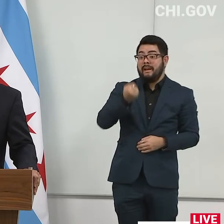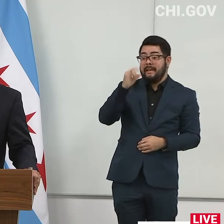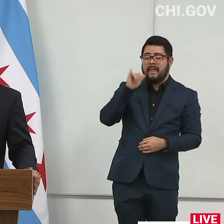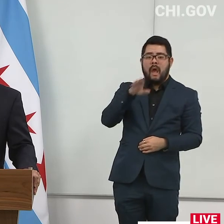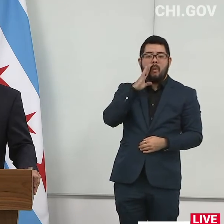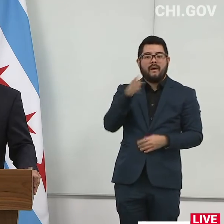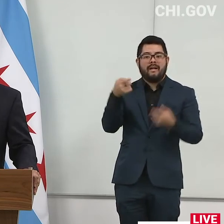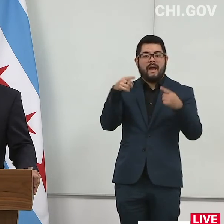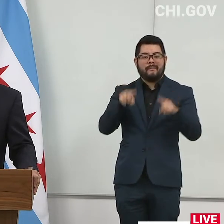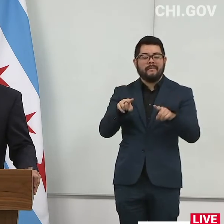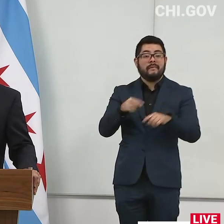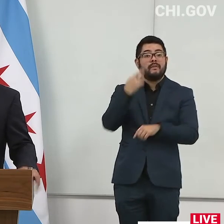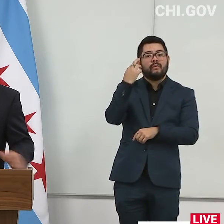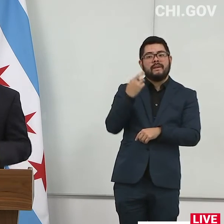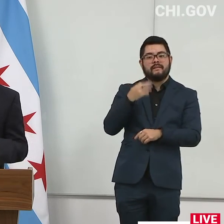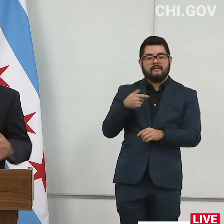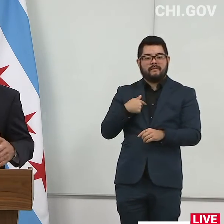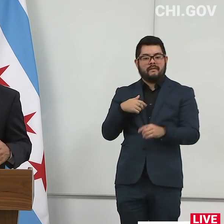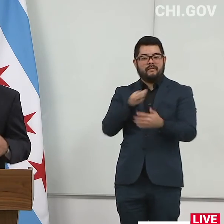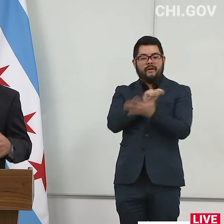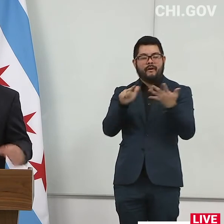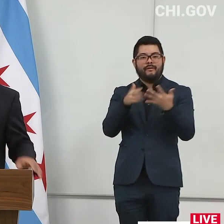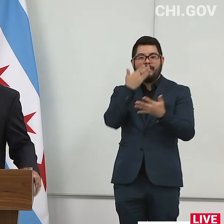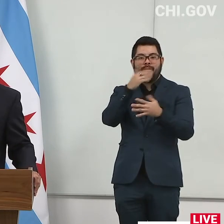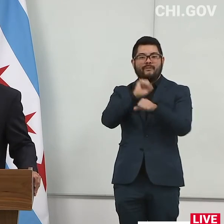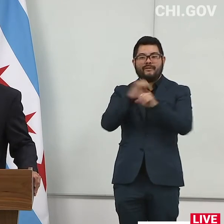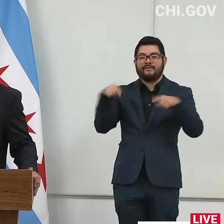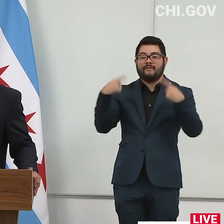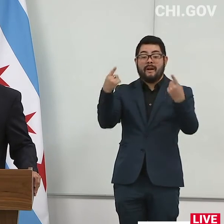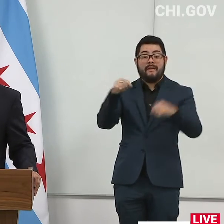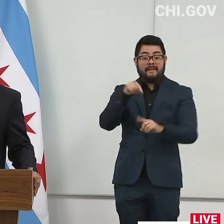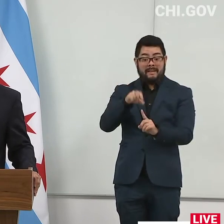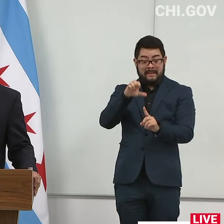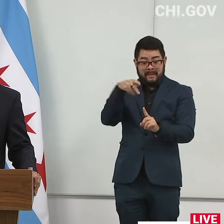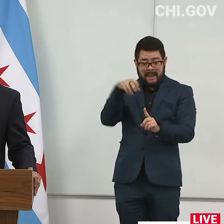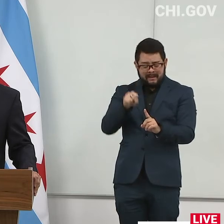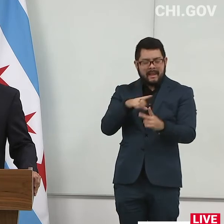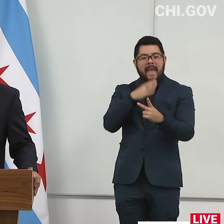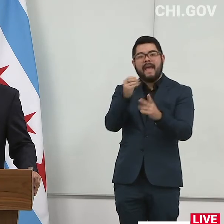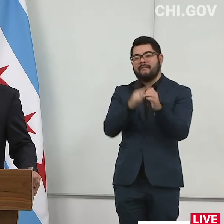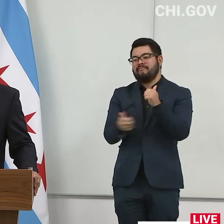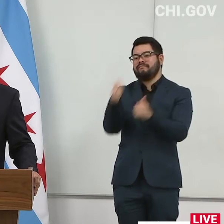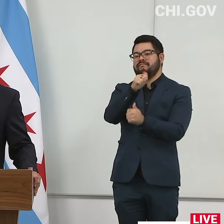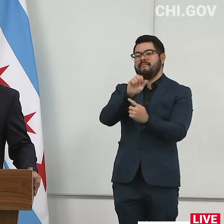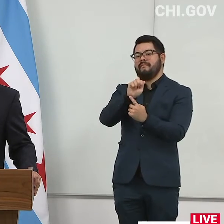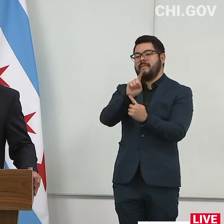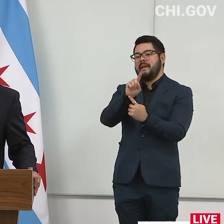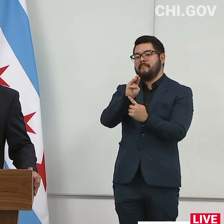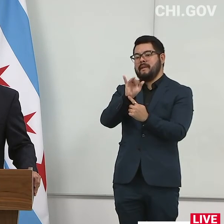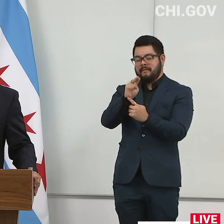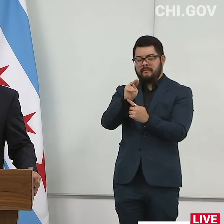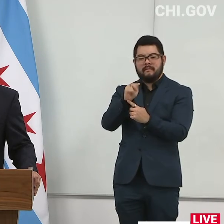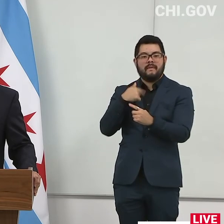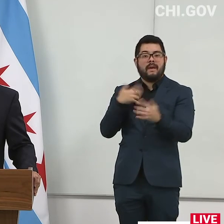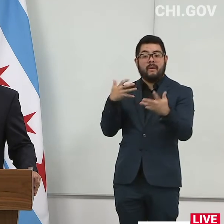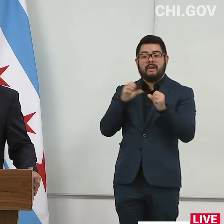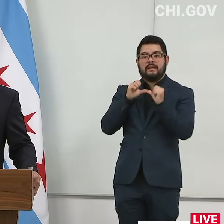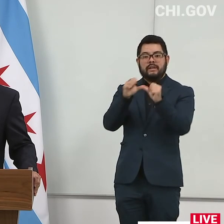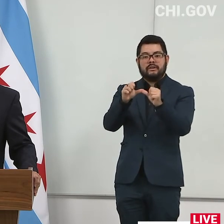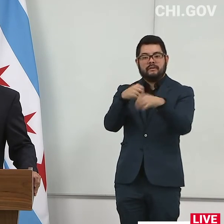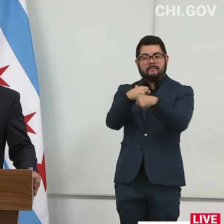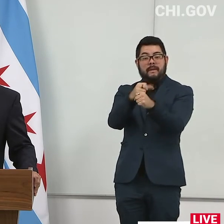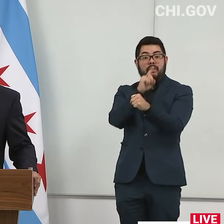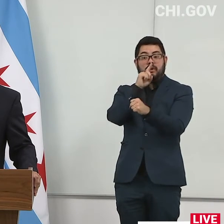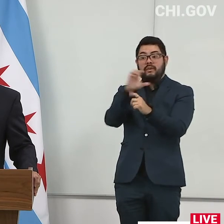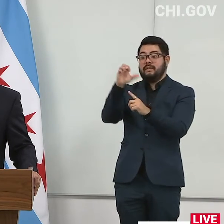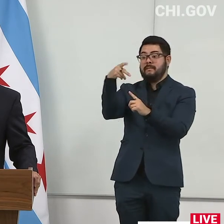done, not just in CPS, but this administration. So I appreciate both of you for your effort, and let's continue to make CPS the